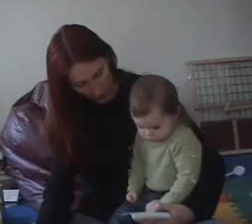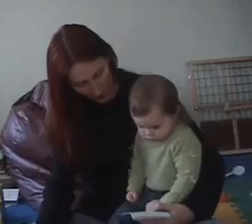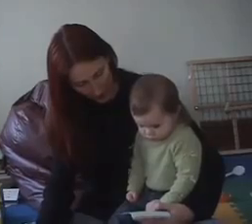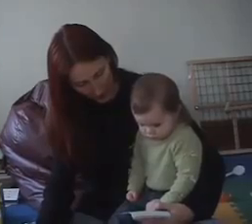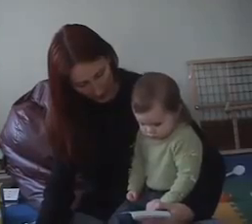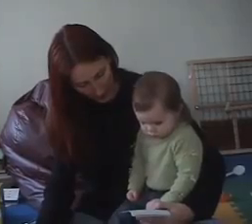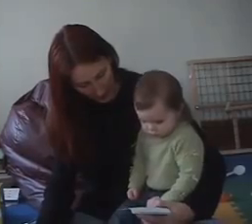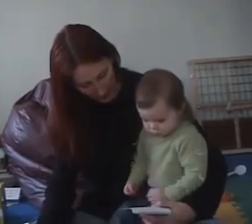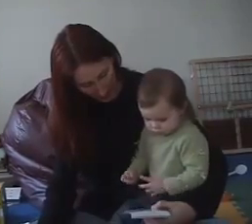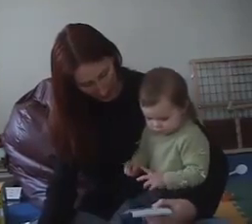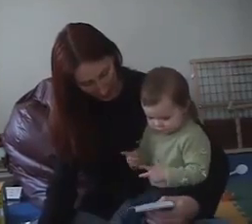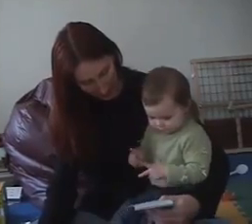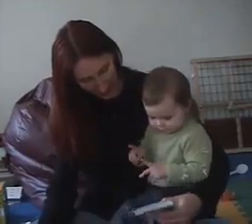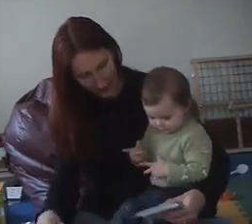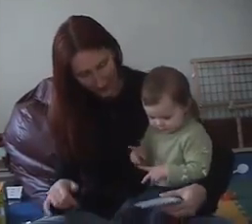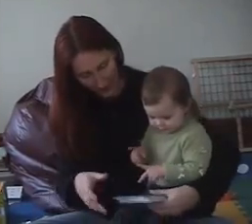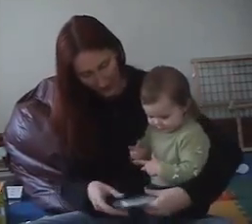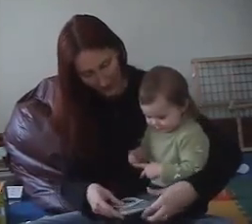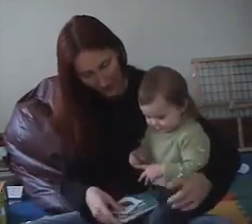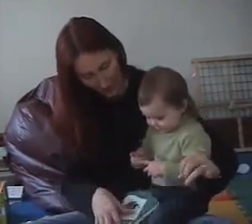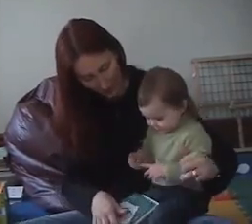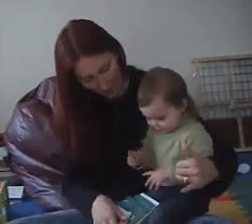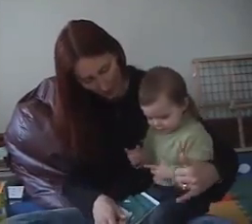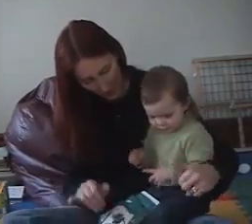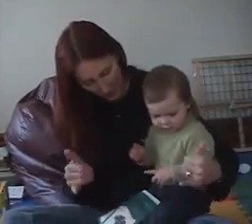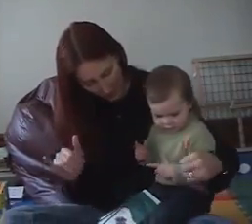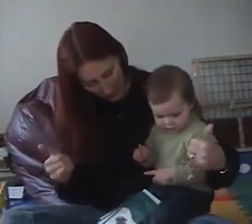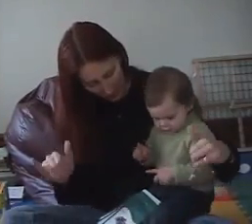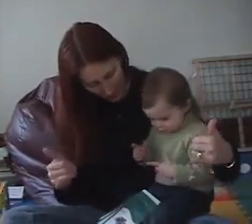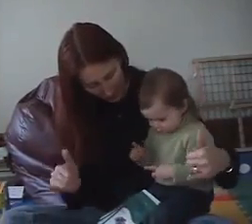for play? That's right. Play, play, play.